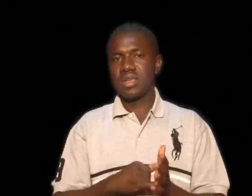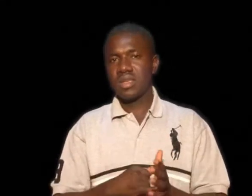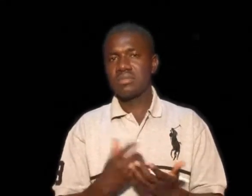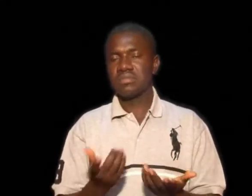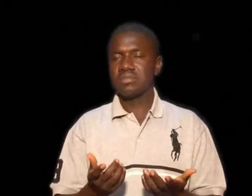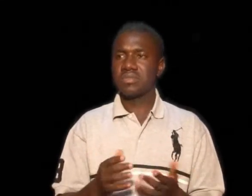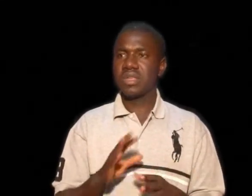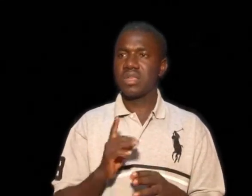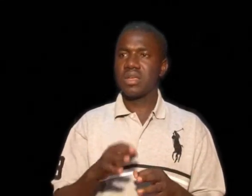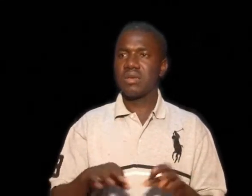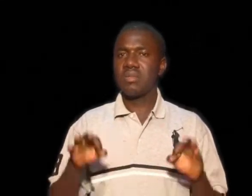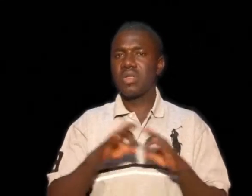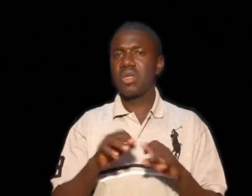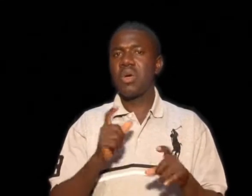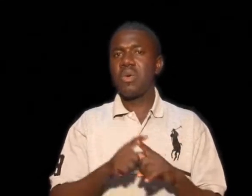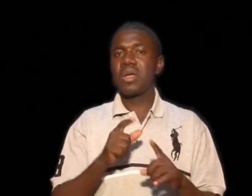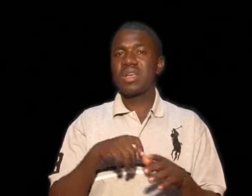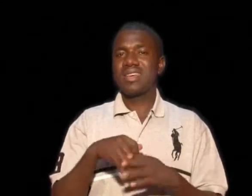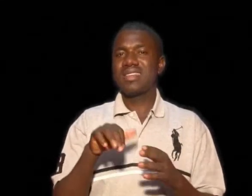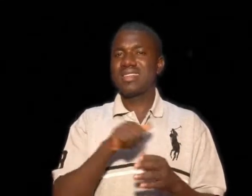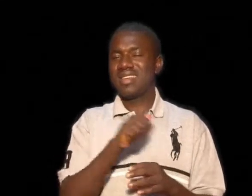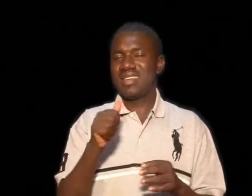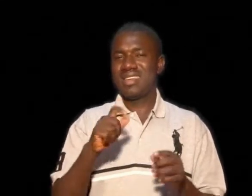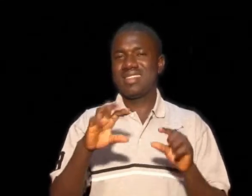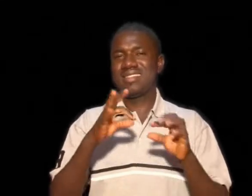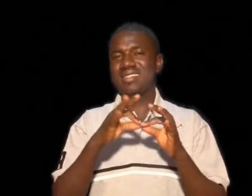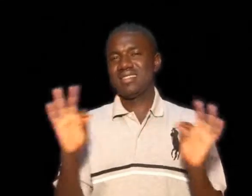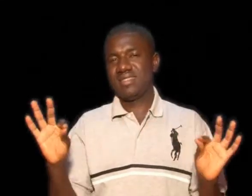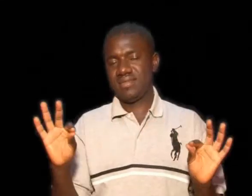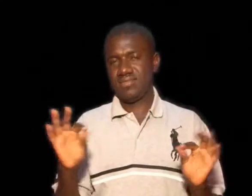Sometimes it helps to emphasize the most important words in a sentence.